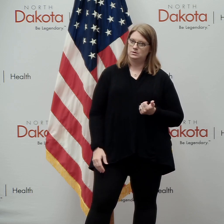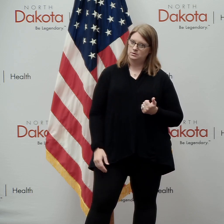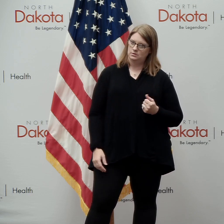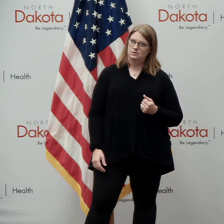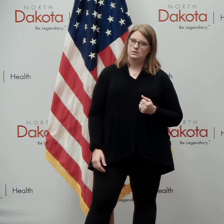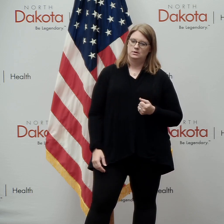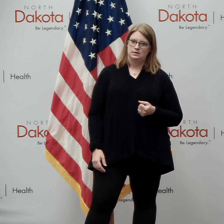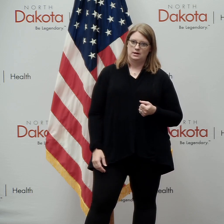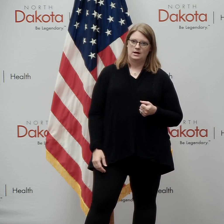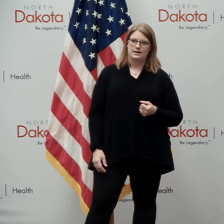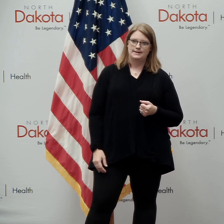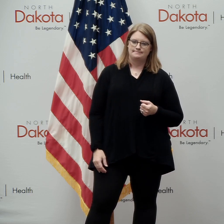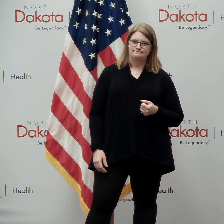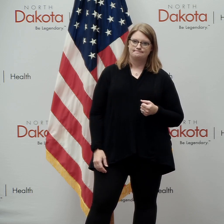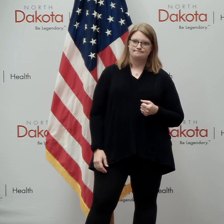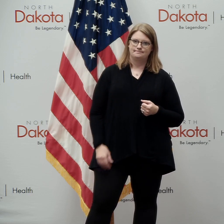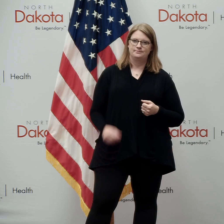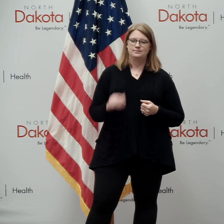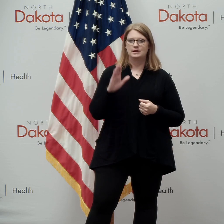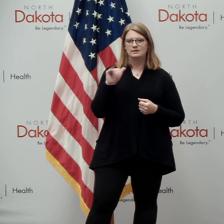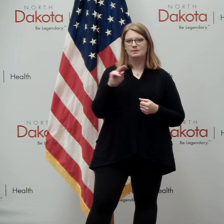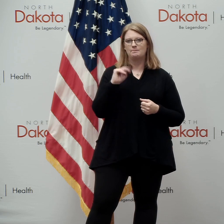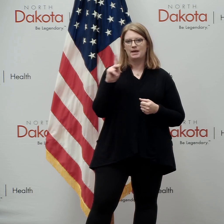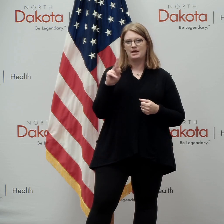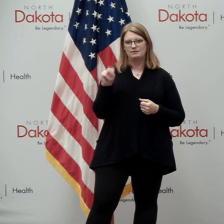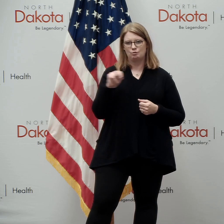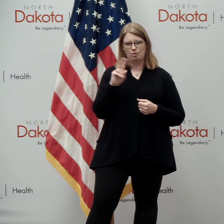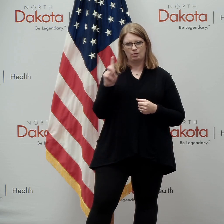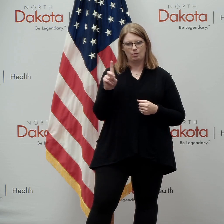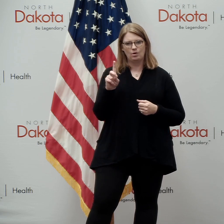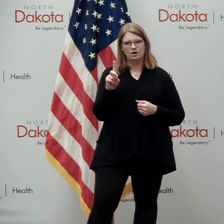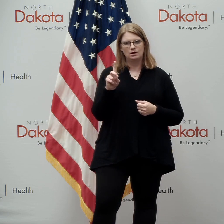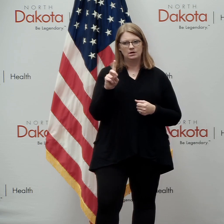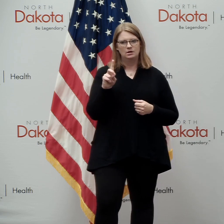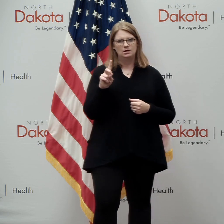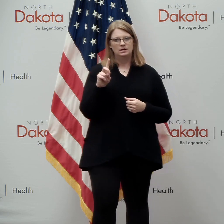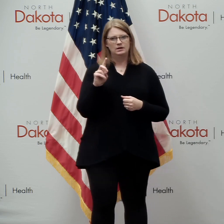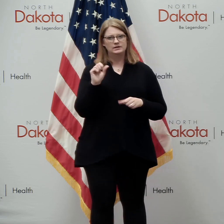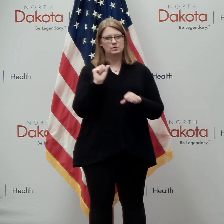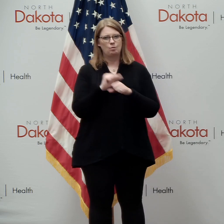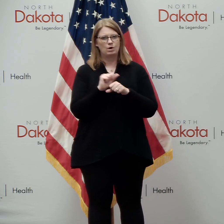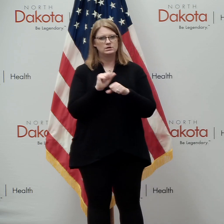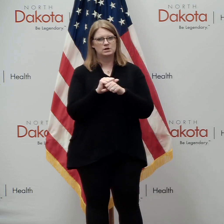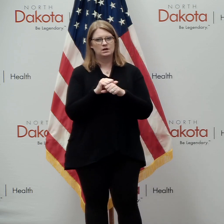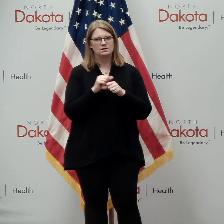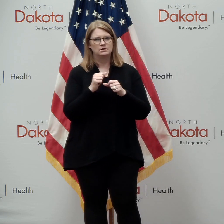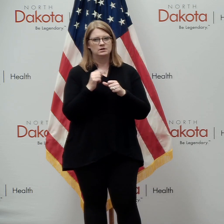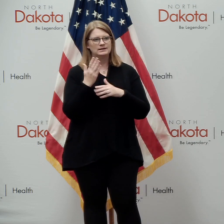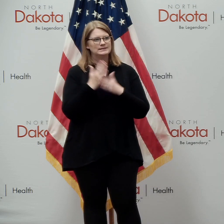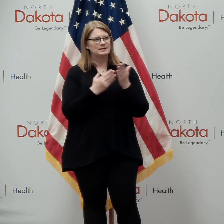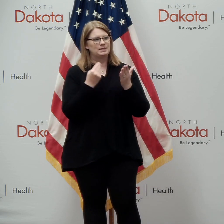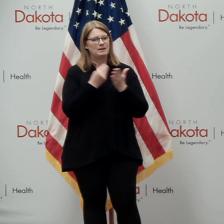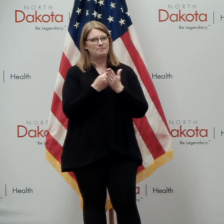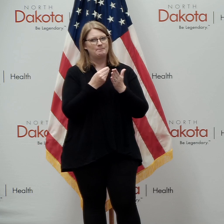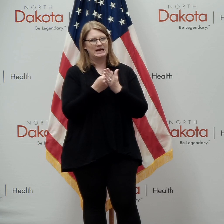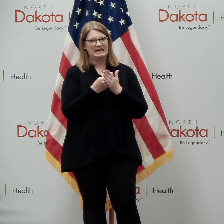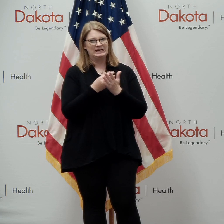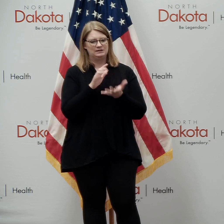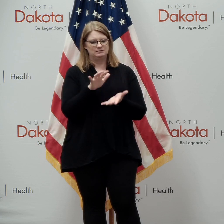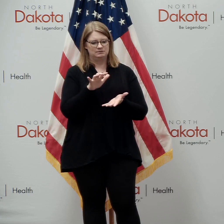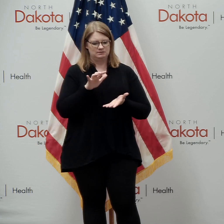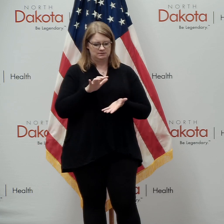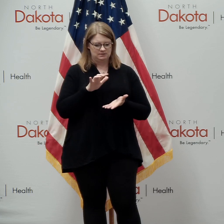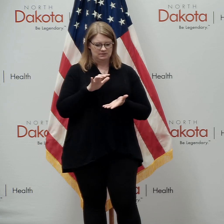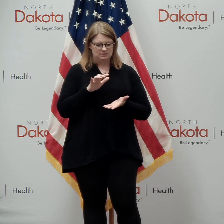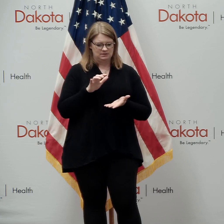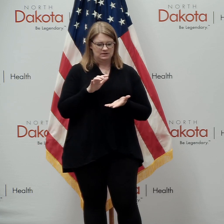Dakota. I know that the Bank of North Dakota is working on repurposing some of the dollars that they received earlier. I know